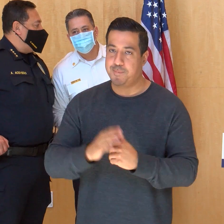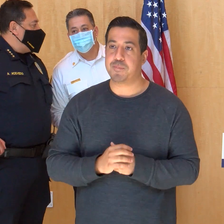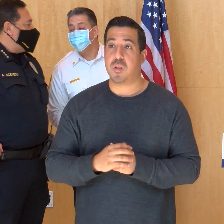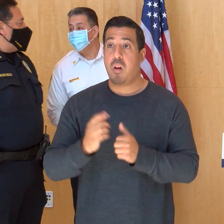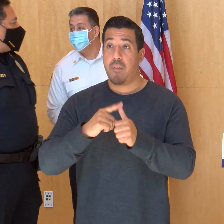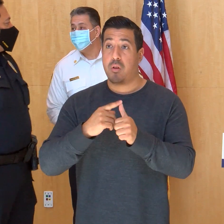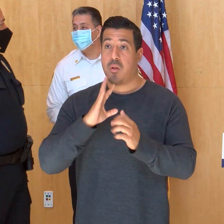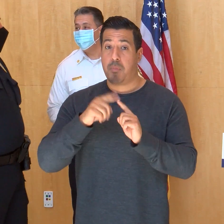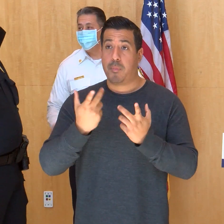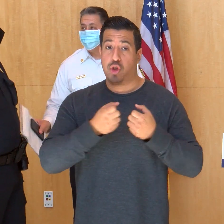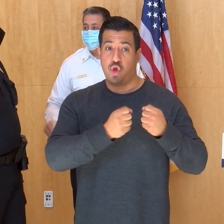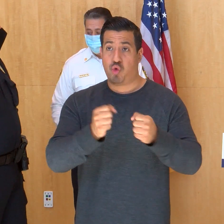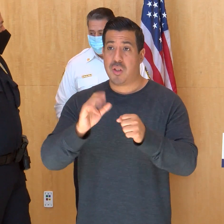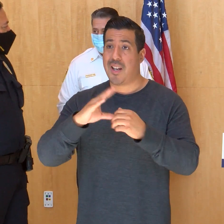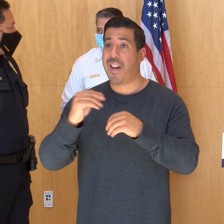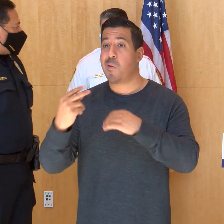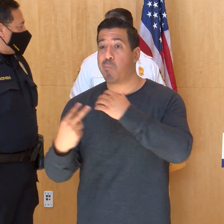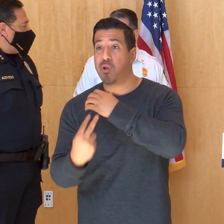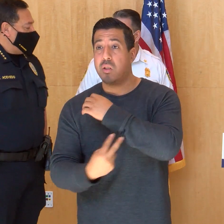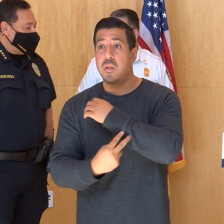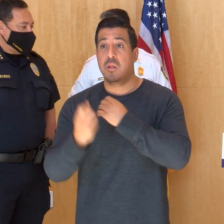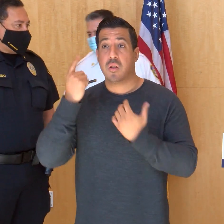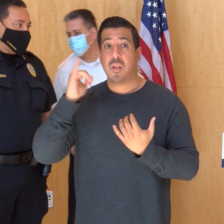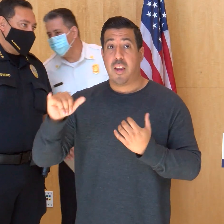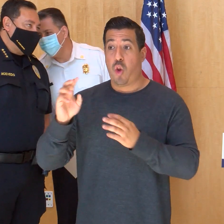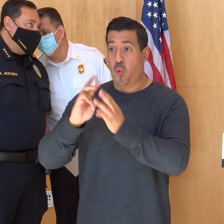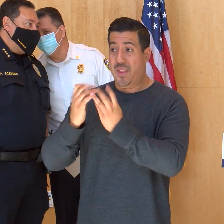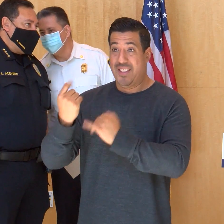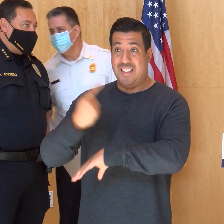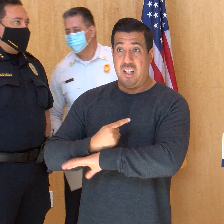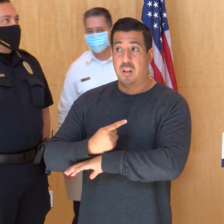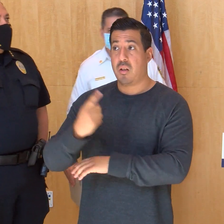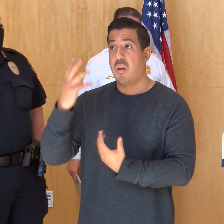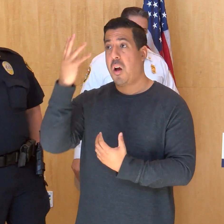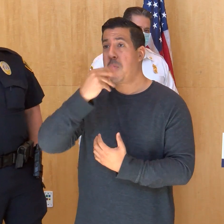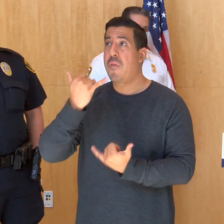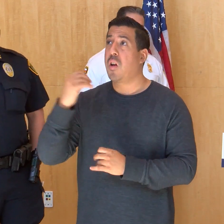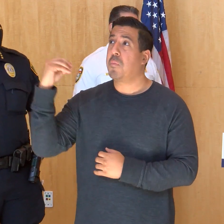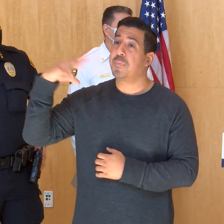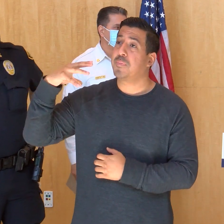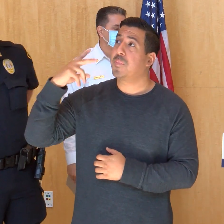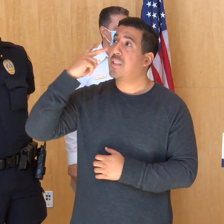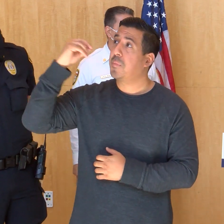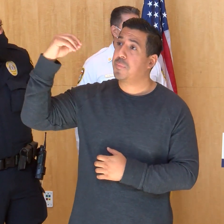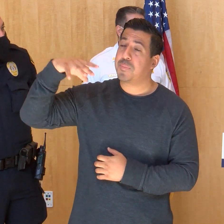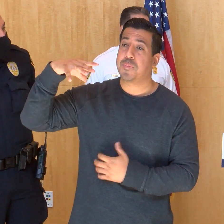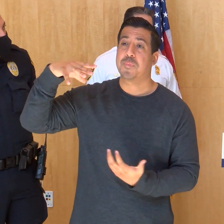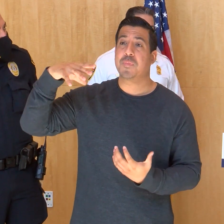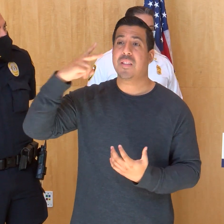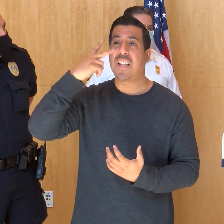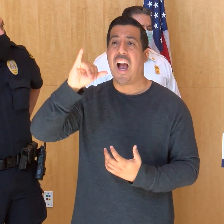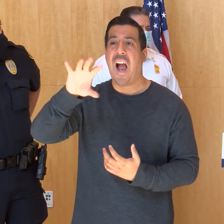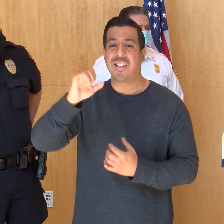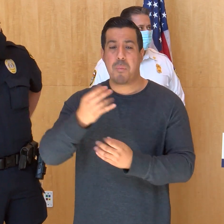with our streets and bridges. We need to not let today's weather and the fact that we have beautiful sunshine out here and we're seeing a lot of the ice